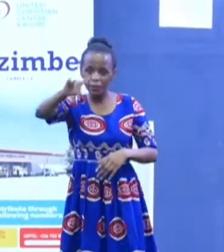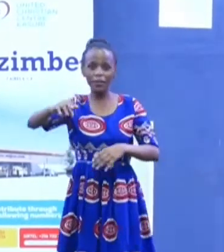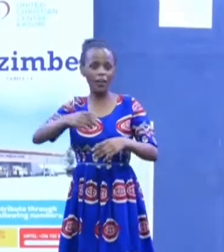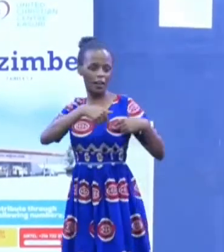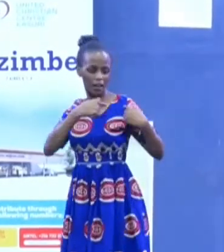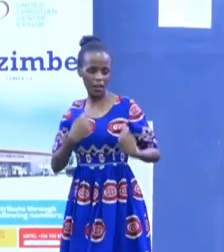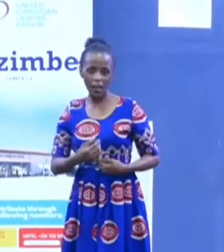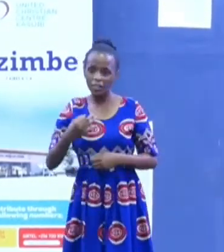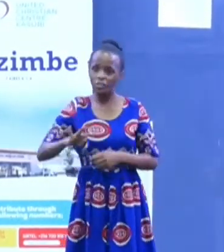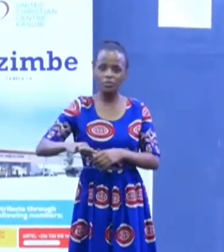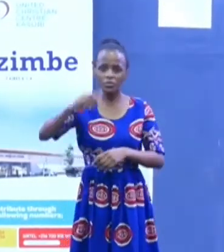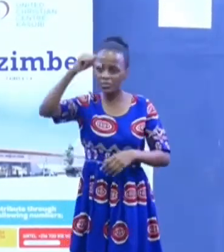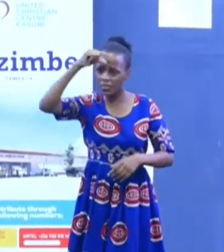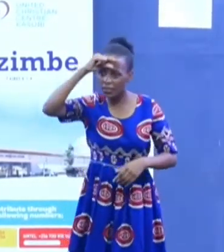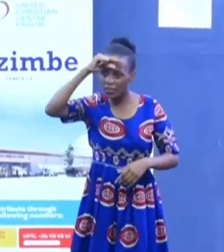fetch on us the